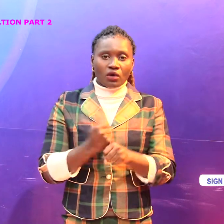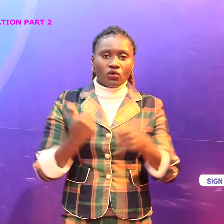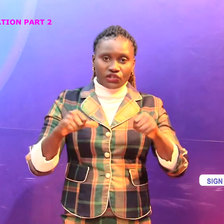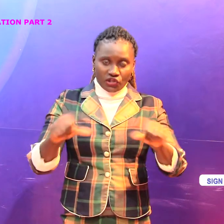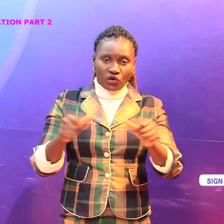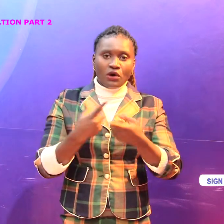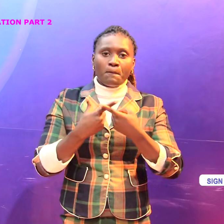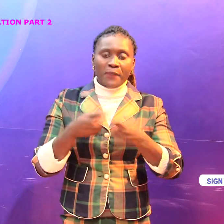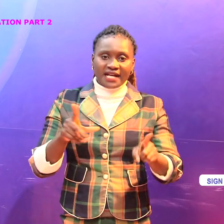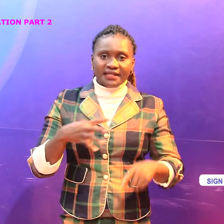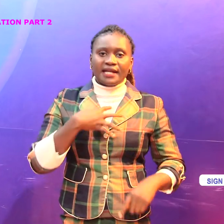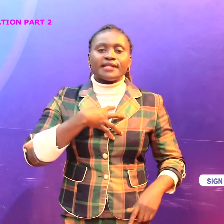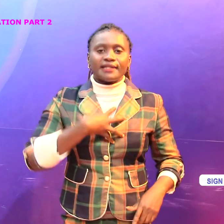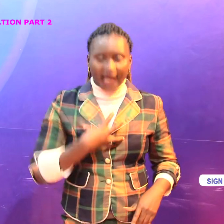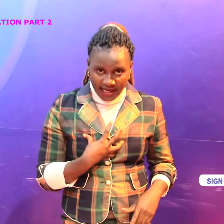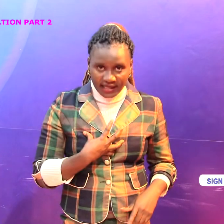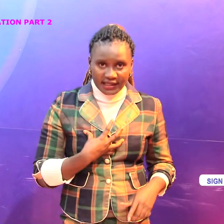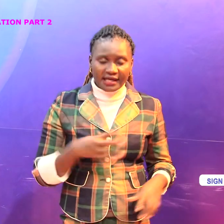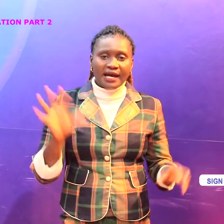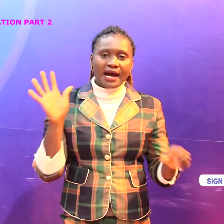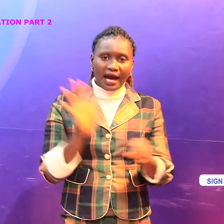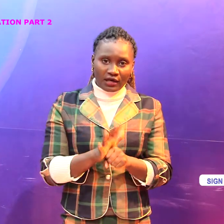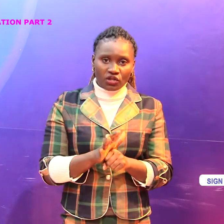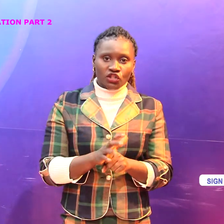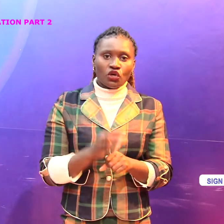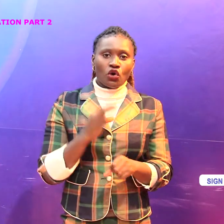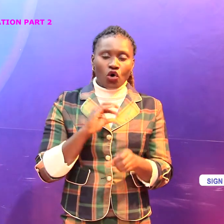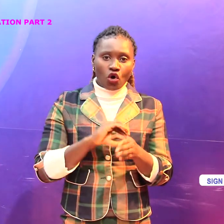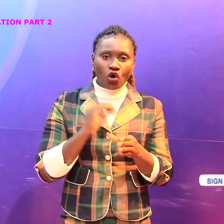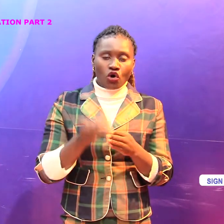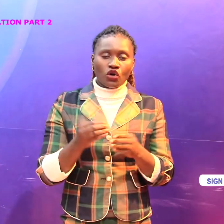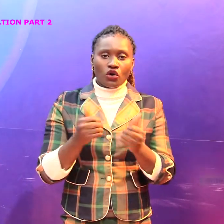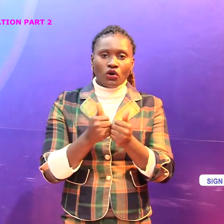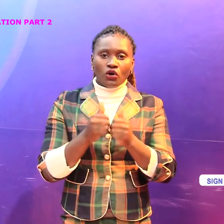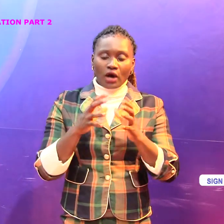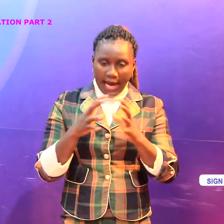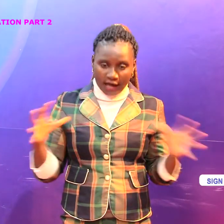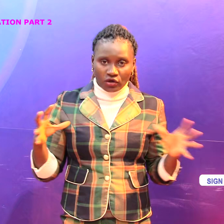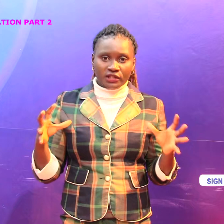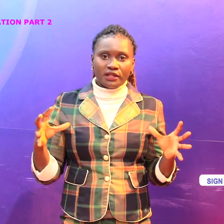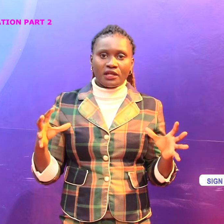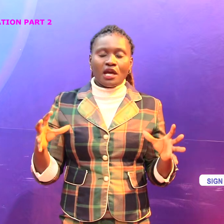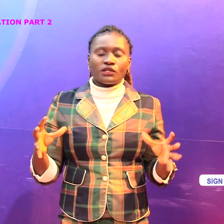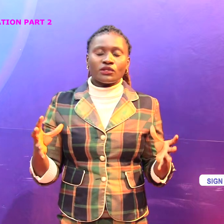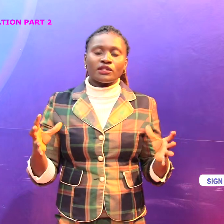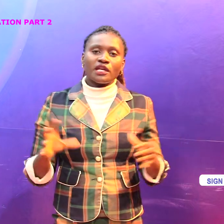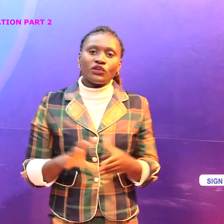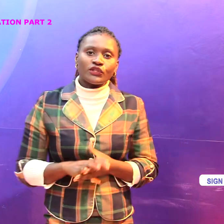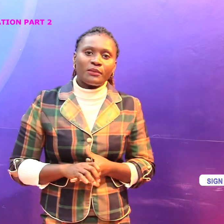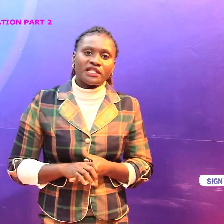work continue but tired a lot or a lot. So thank you so much,